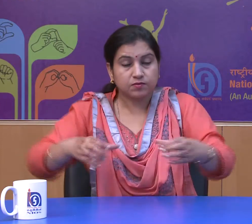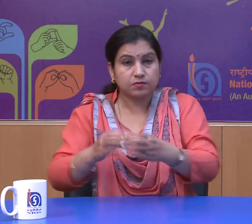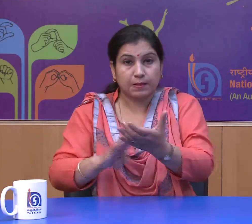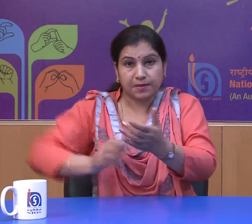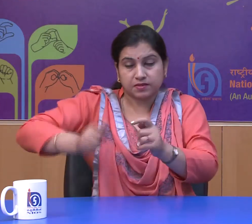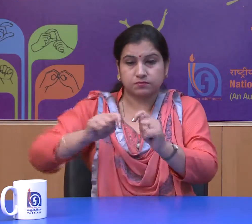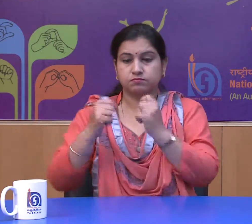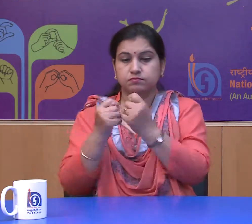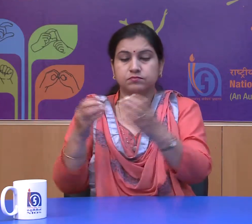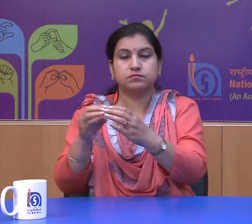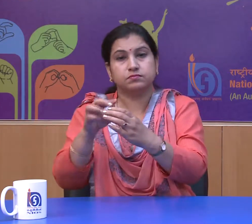Minister.